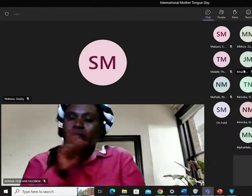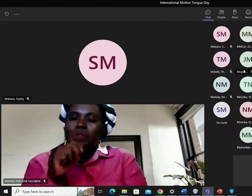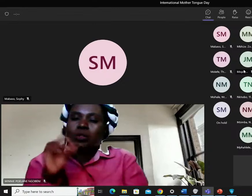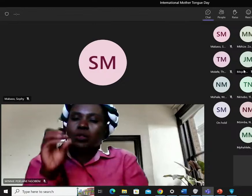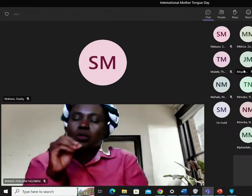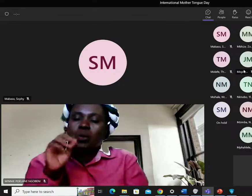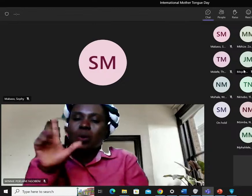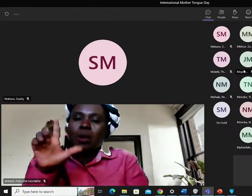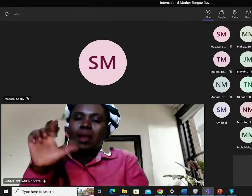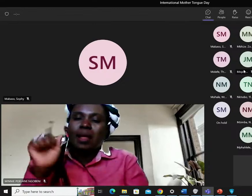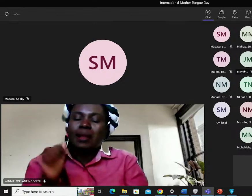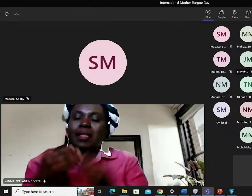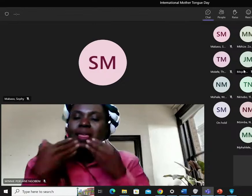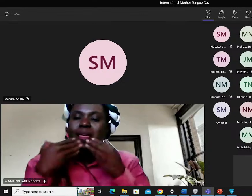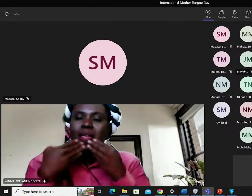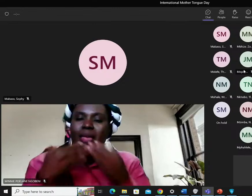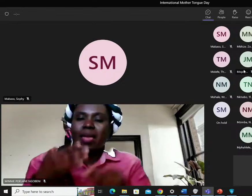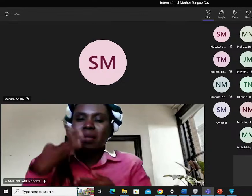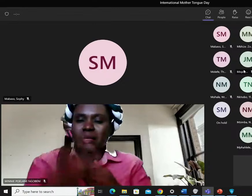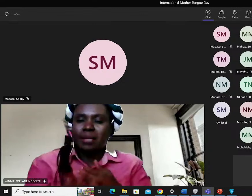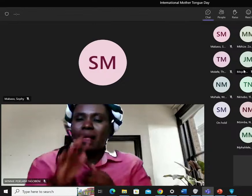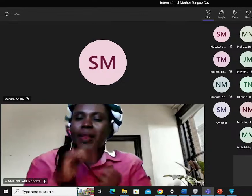enibulele.